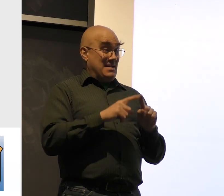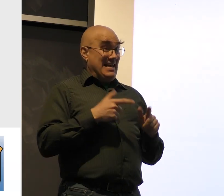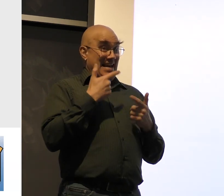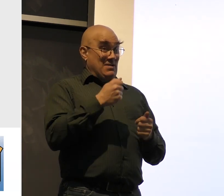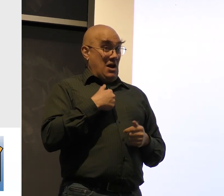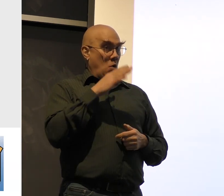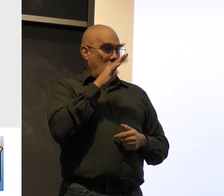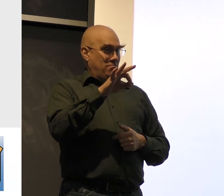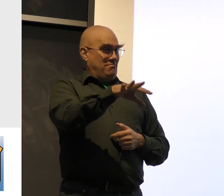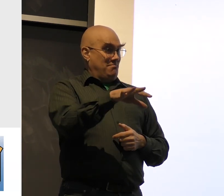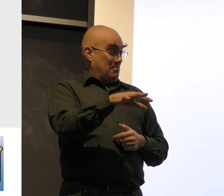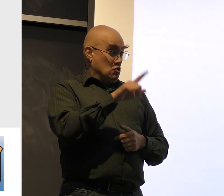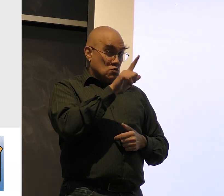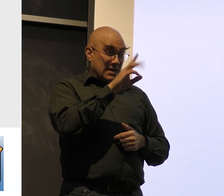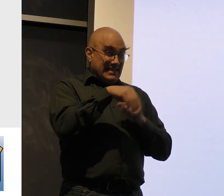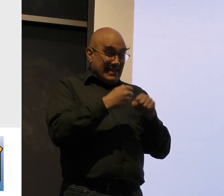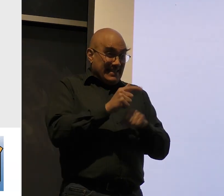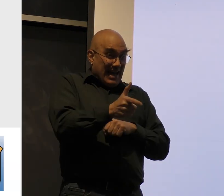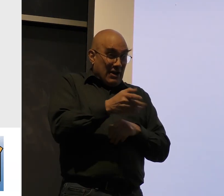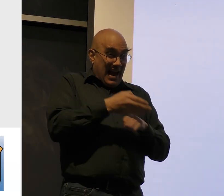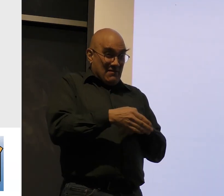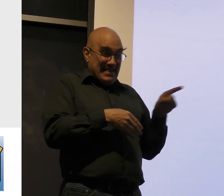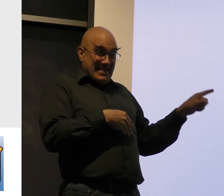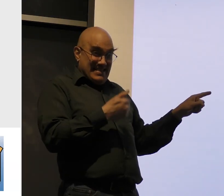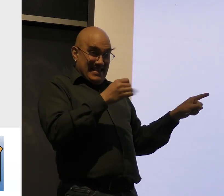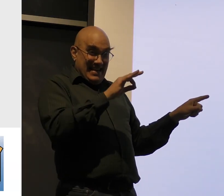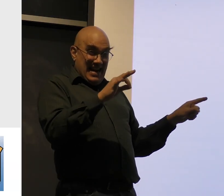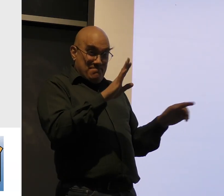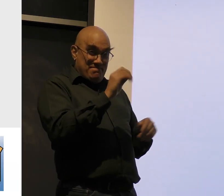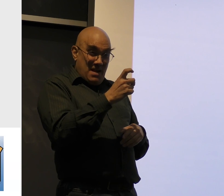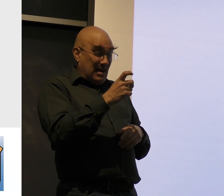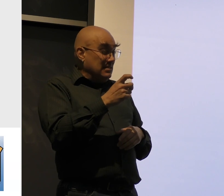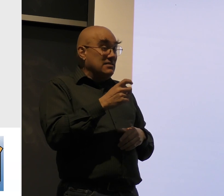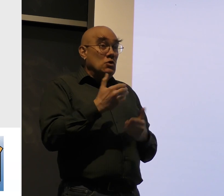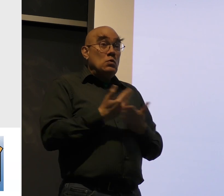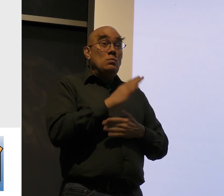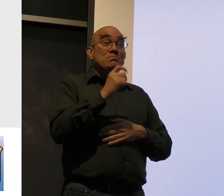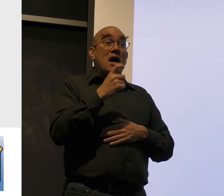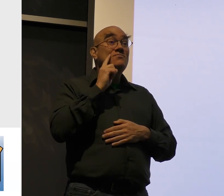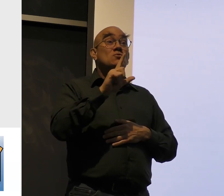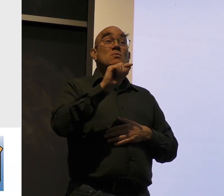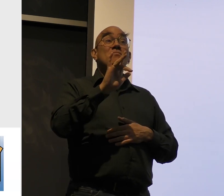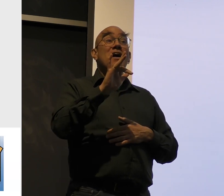there are some distinctions there, but I want to share something. You know, this is 26 years later after this 1999 box